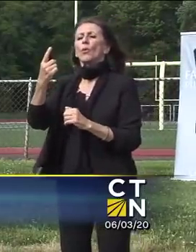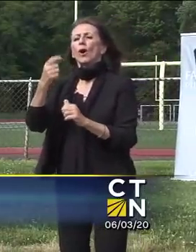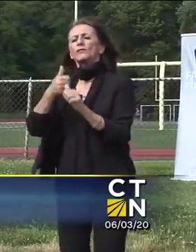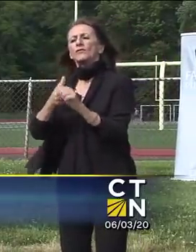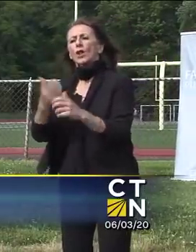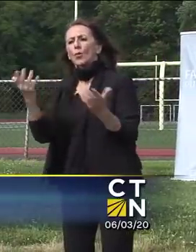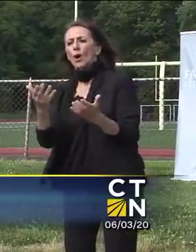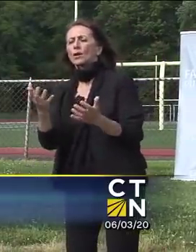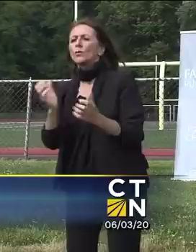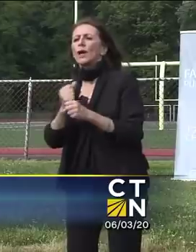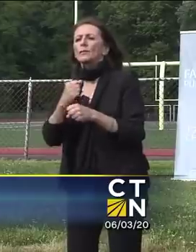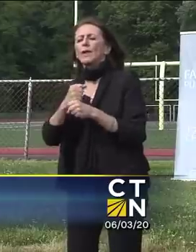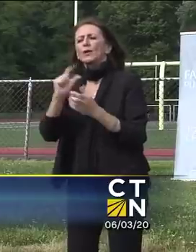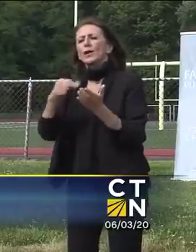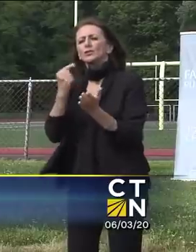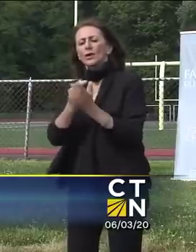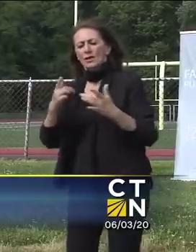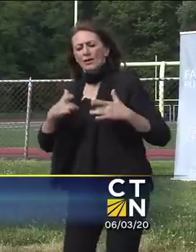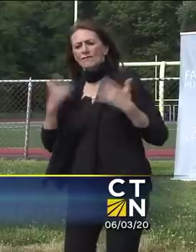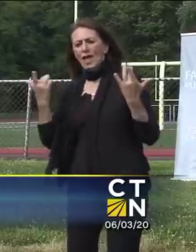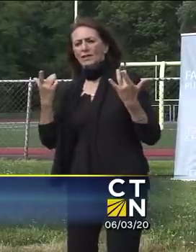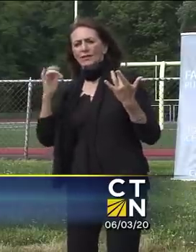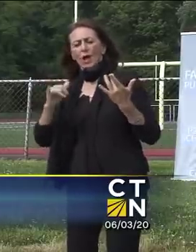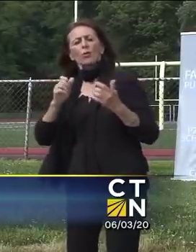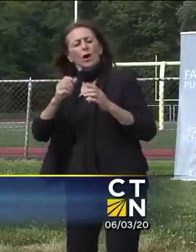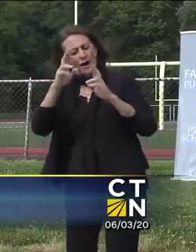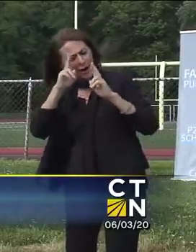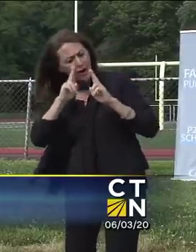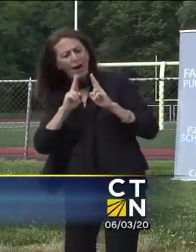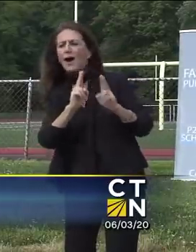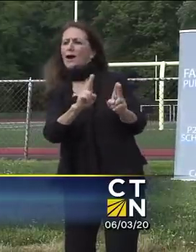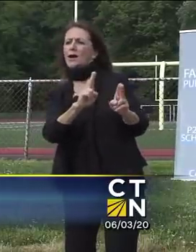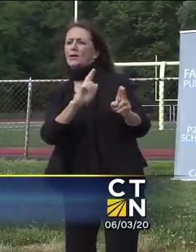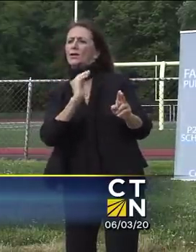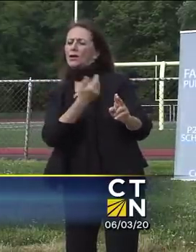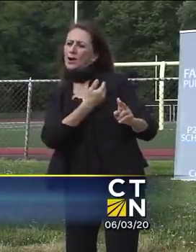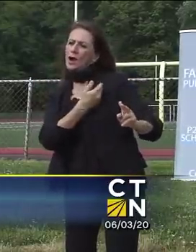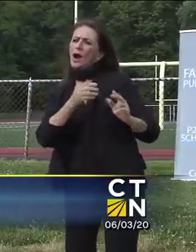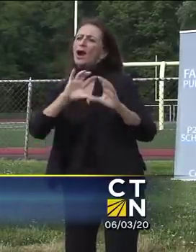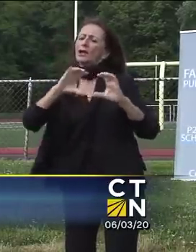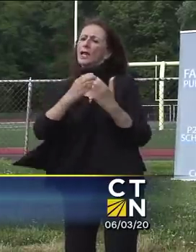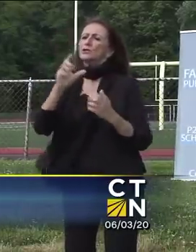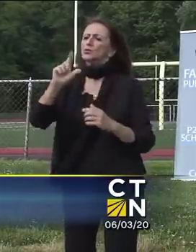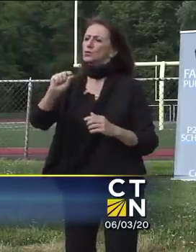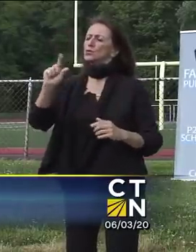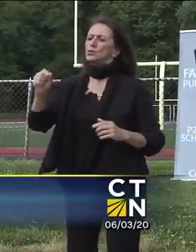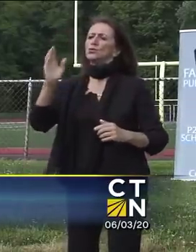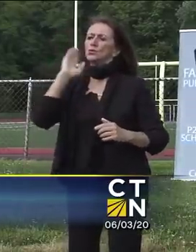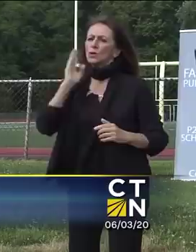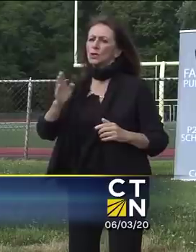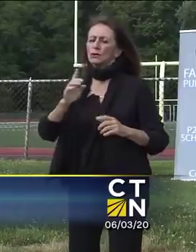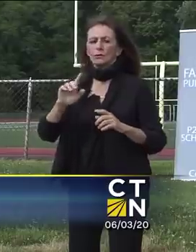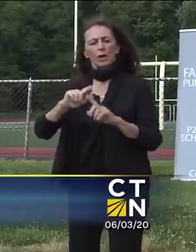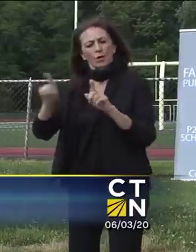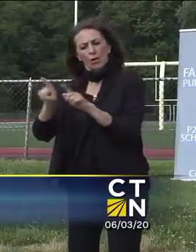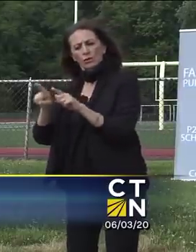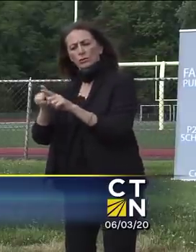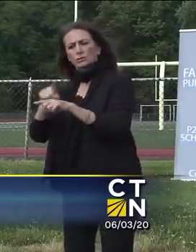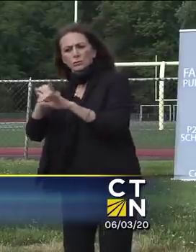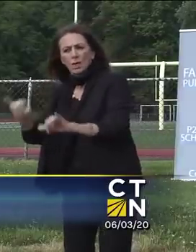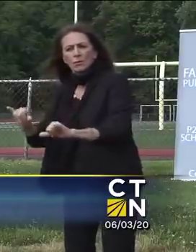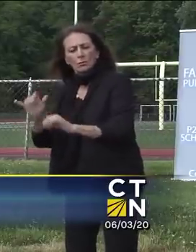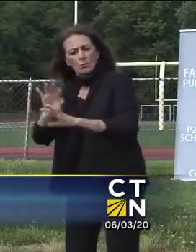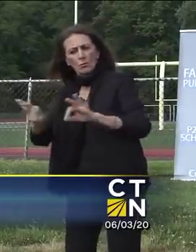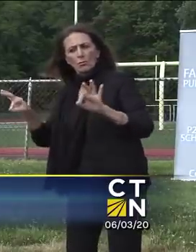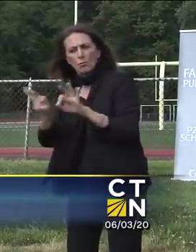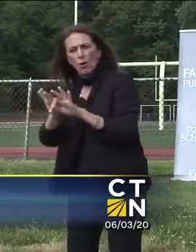to make graduation an event that truly honors the spirit and legacy of the class of 2020, and the other was to ensure the health and